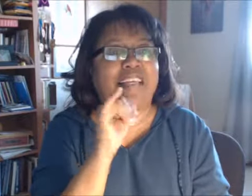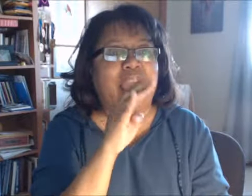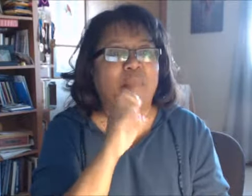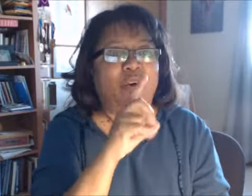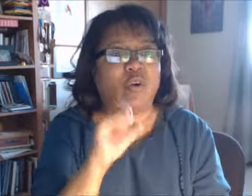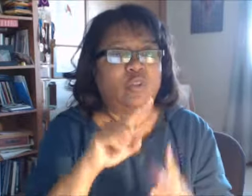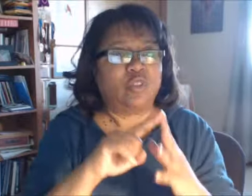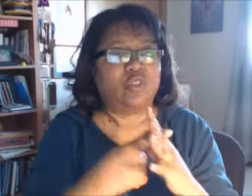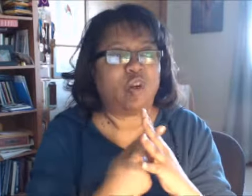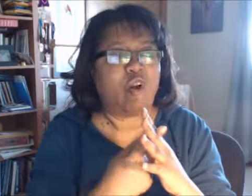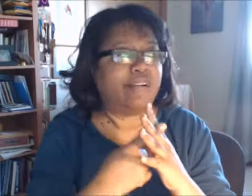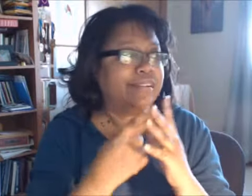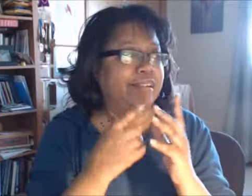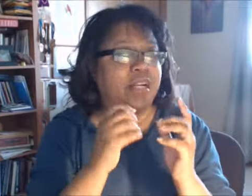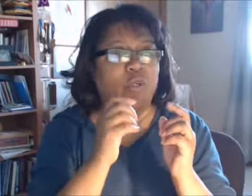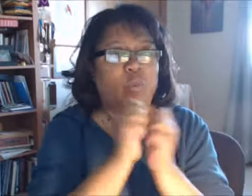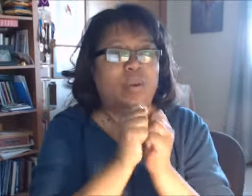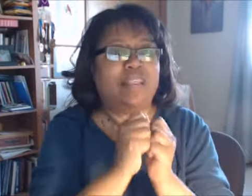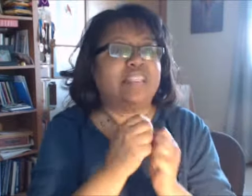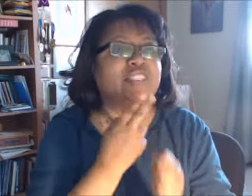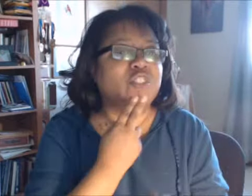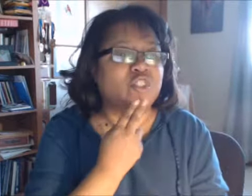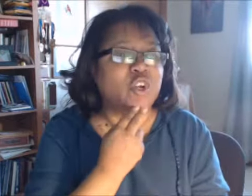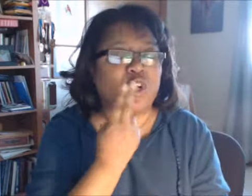begins, especially with sugars, using saliva.